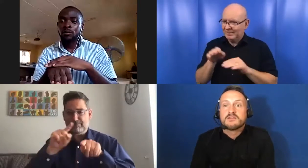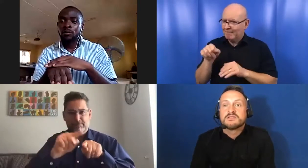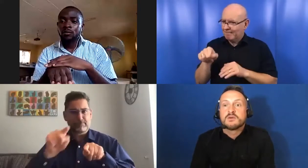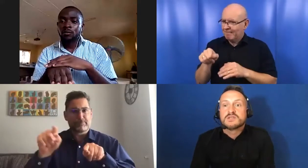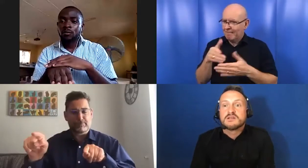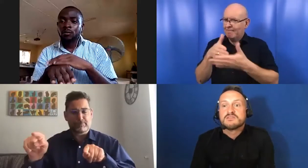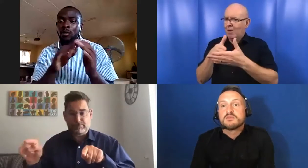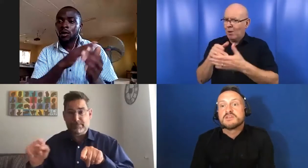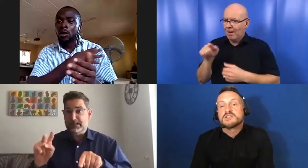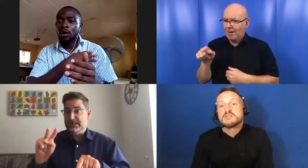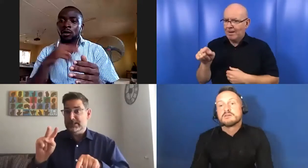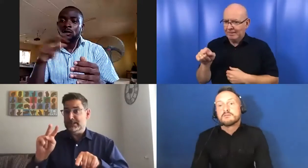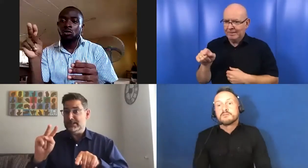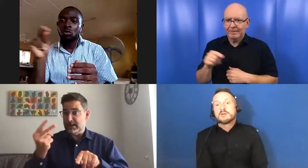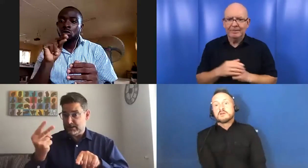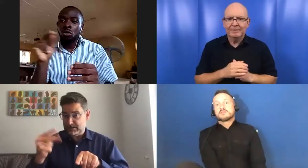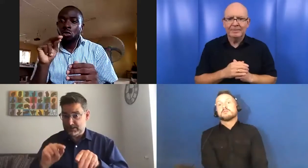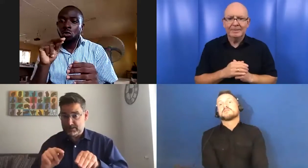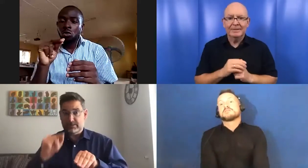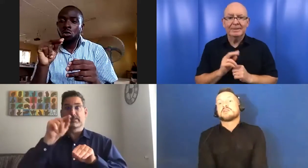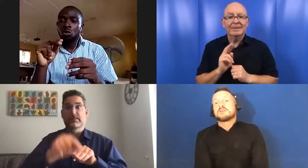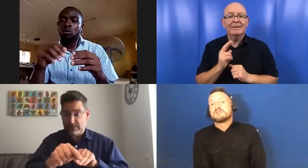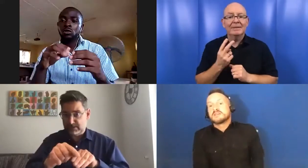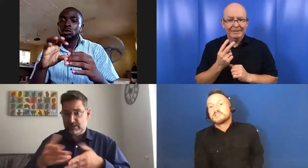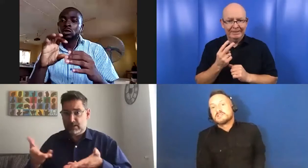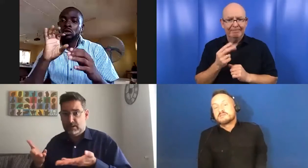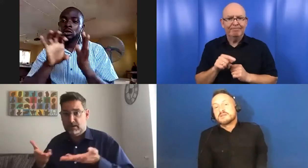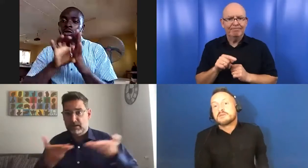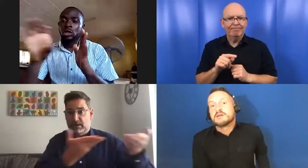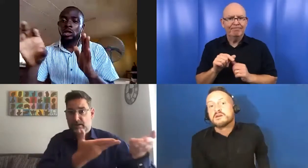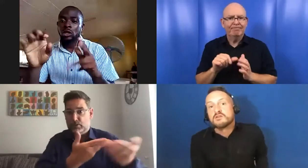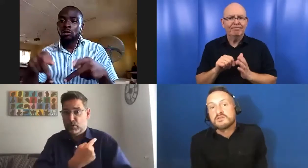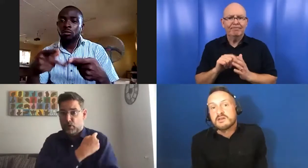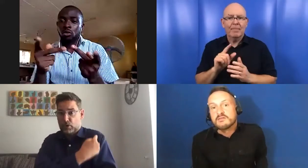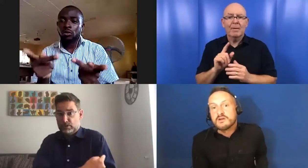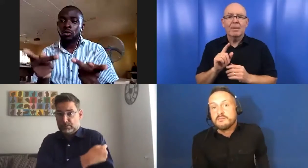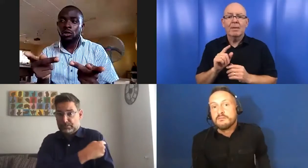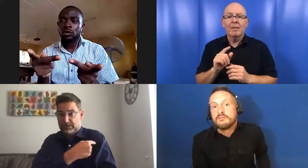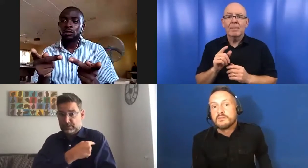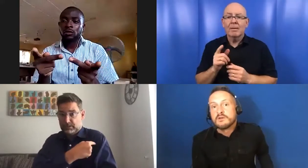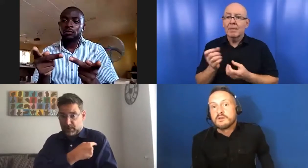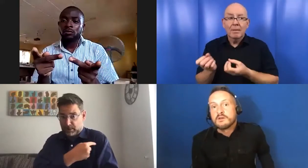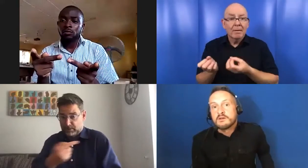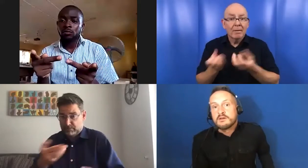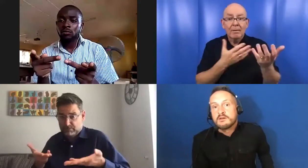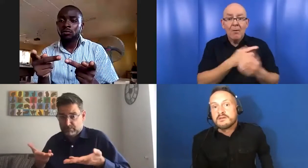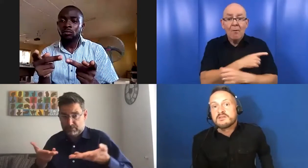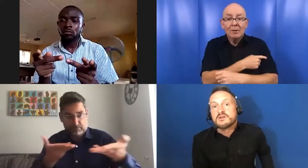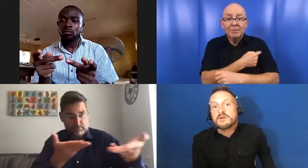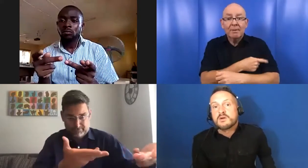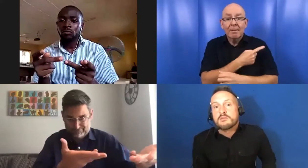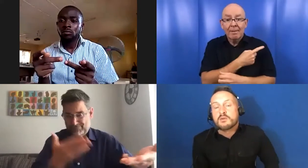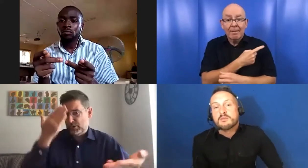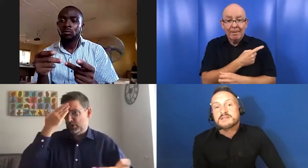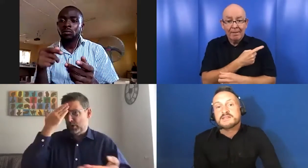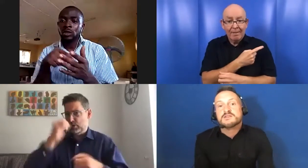and there is no alternative provision. So most of the conversation has been happening across the telephone. This has really